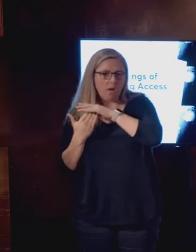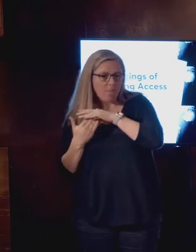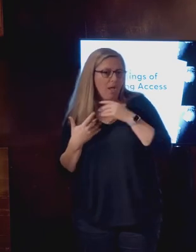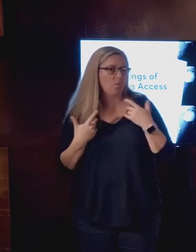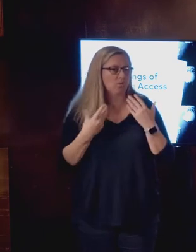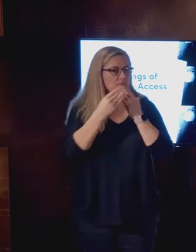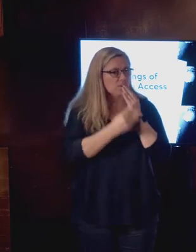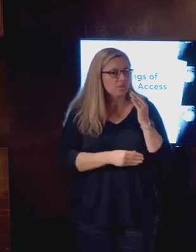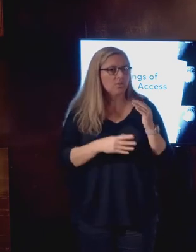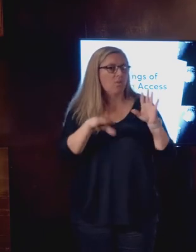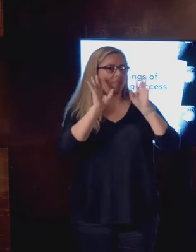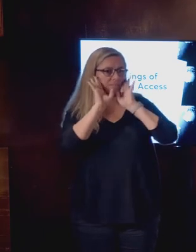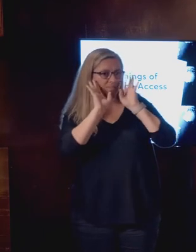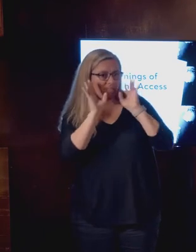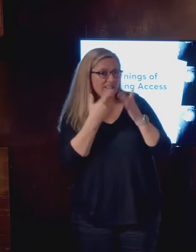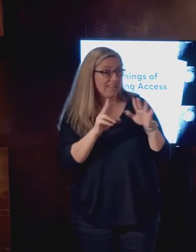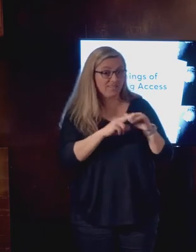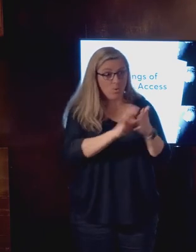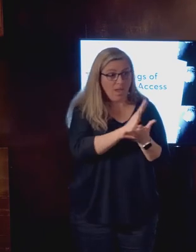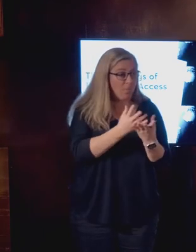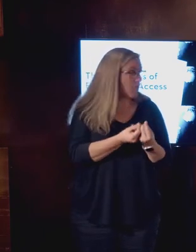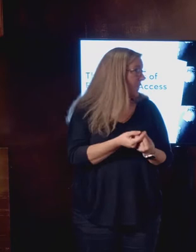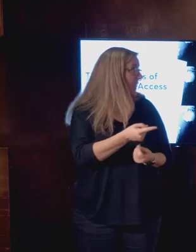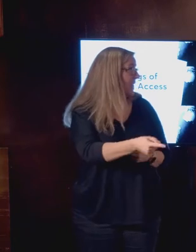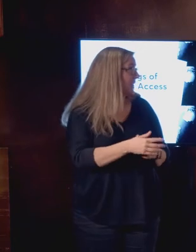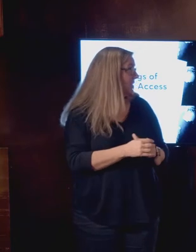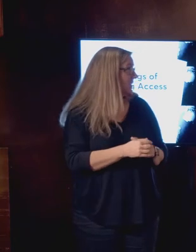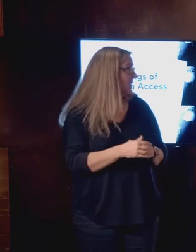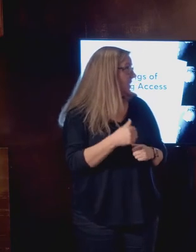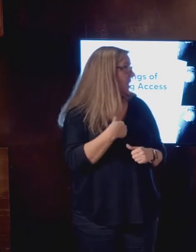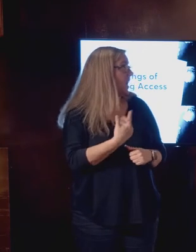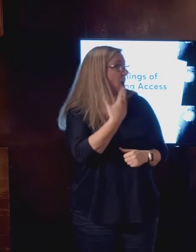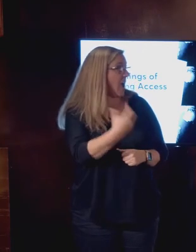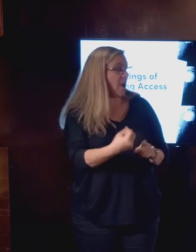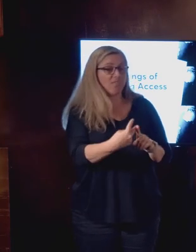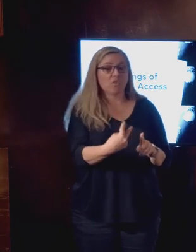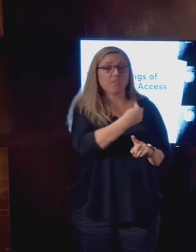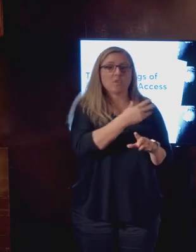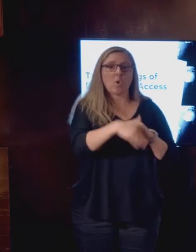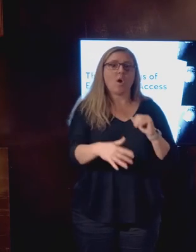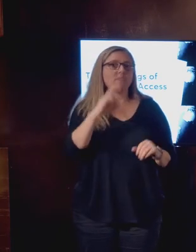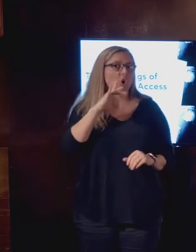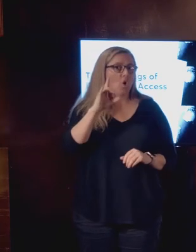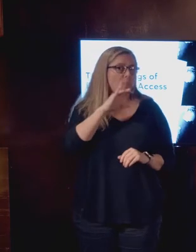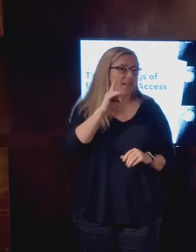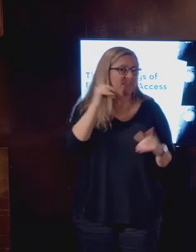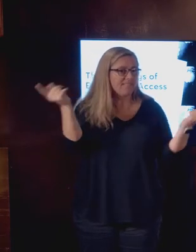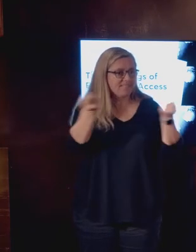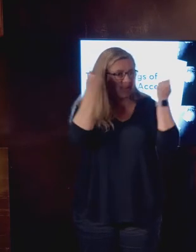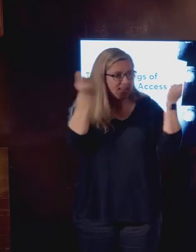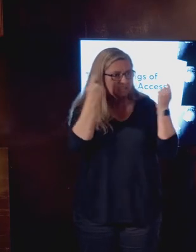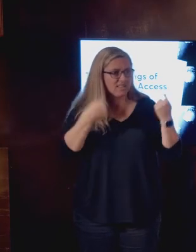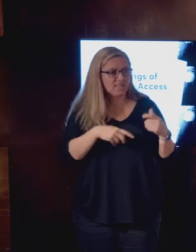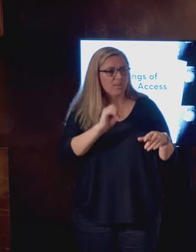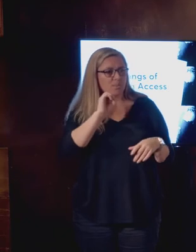say, or even a Facebook post if you're happy with that. I do a bunch of reviews around the comedy festival and I mostly put them on